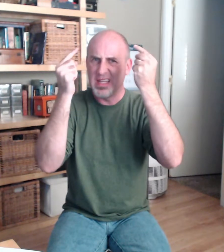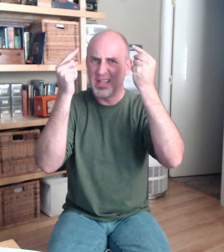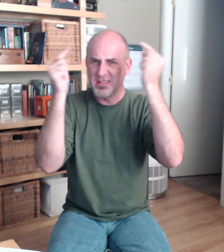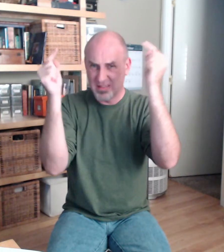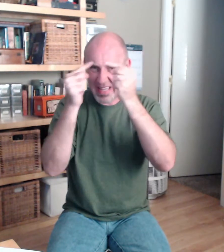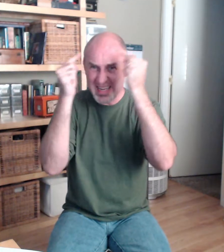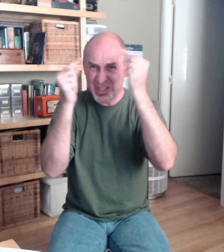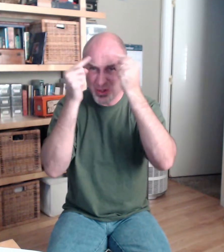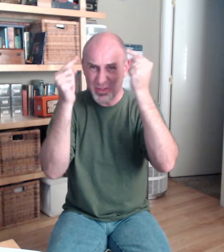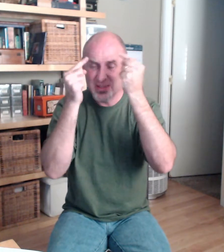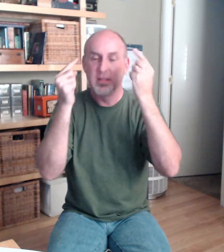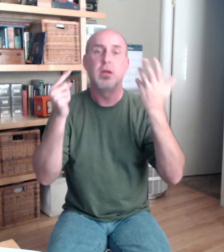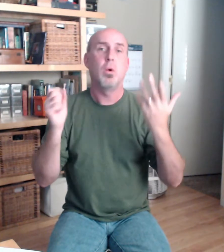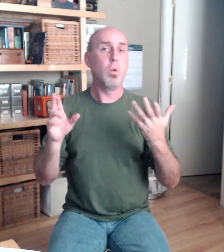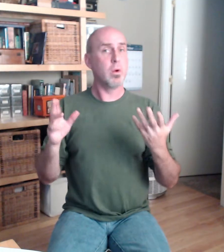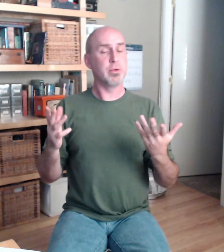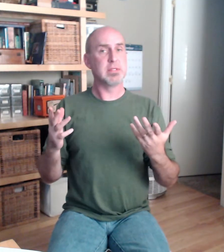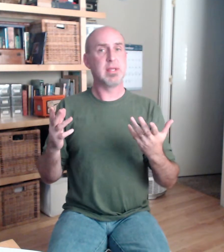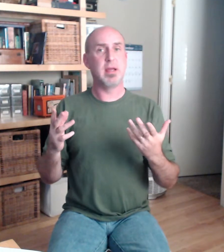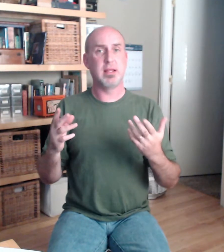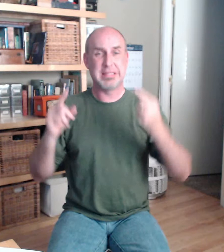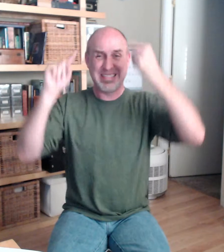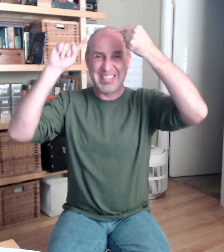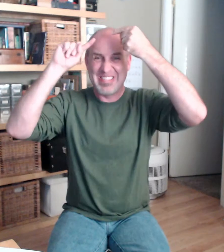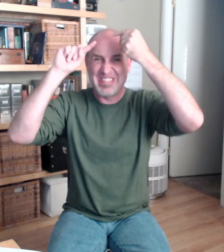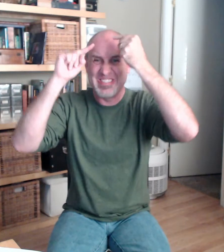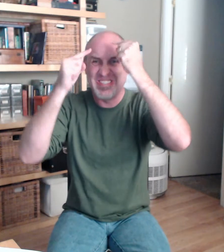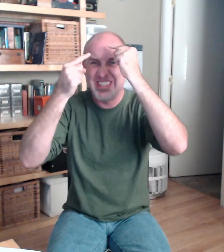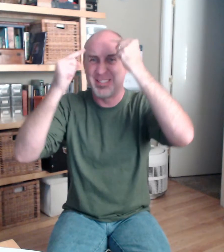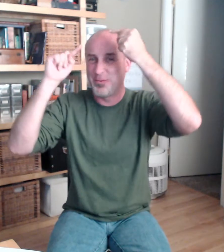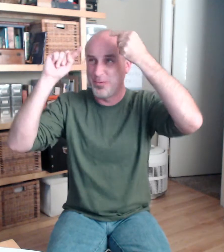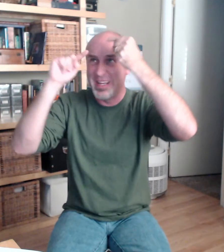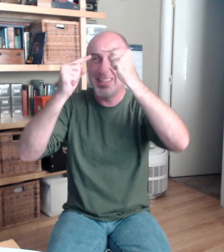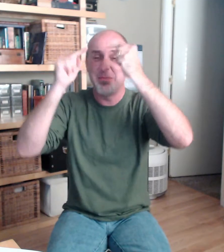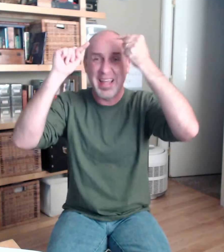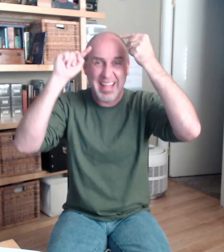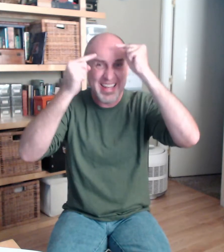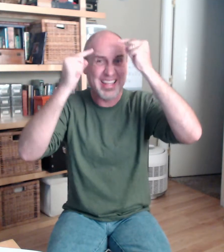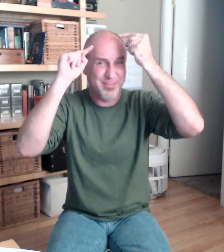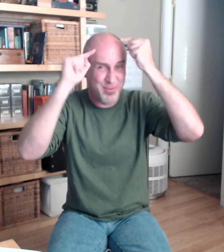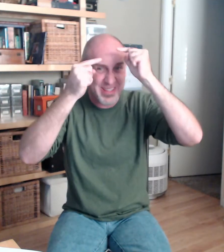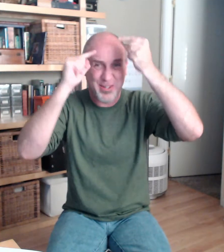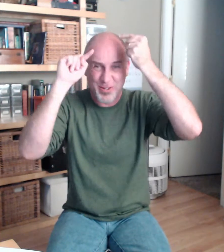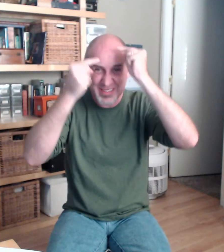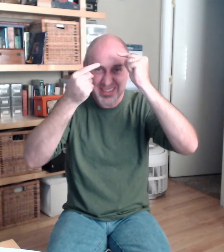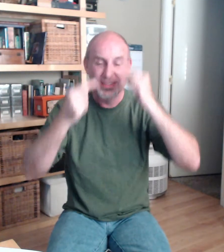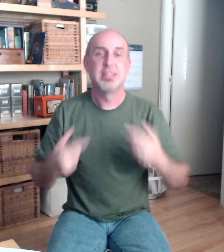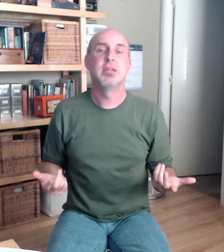headache, if you have a headache, it hurts. Or you can sign like, oh, it's a really bad headache, it really hurts.